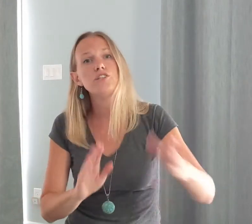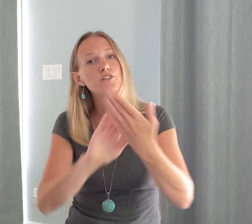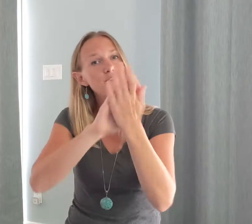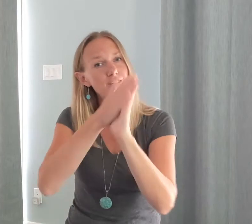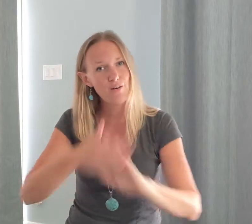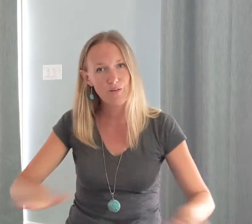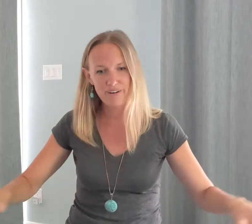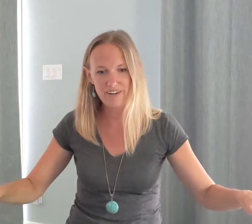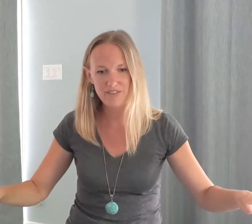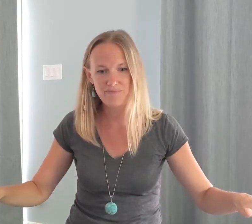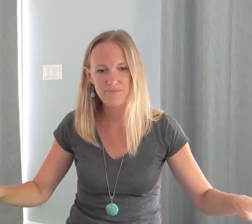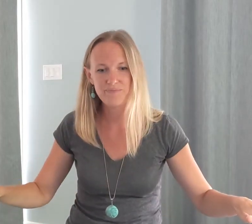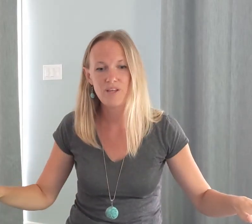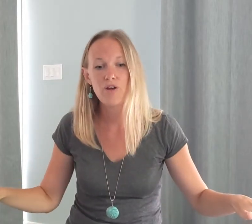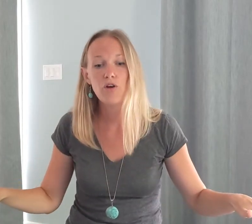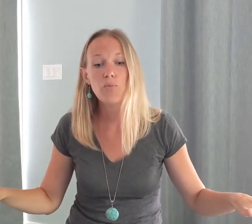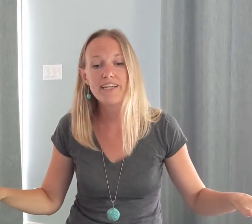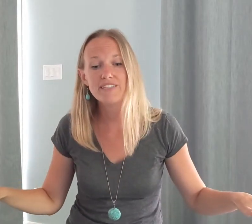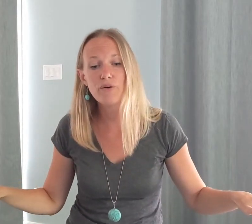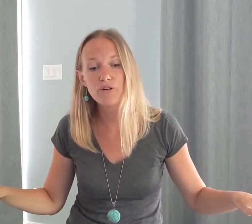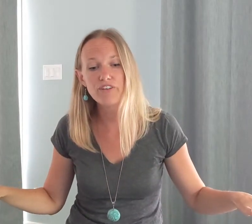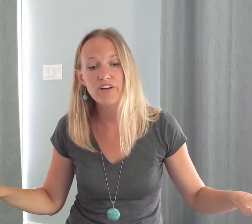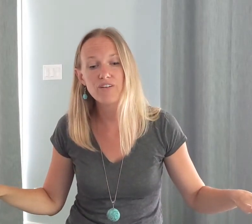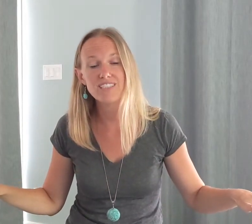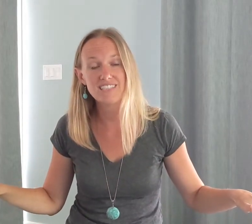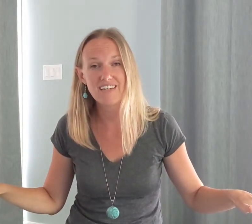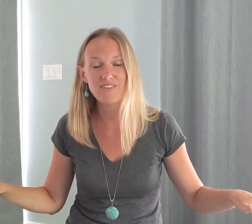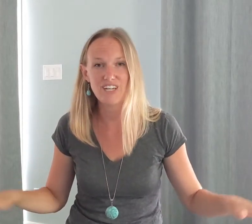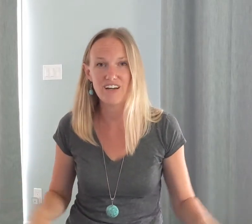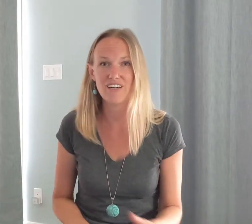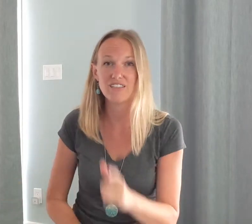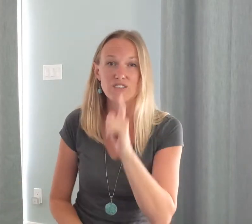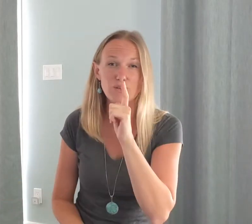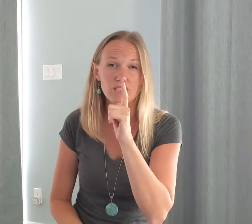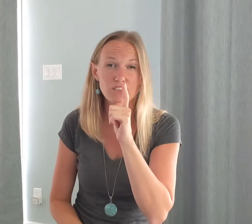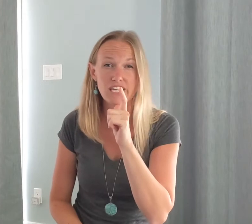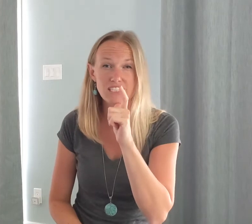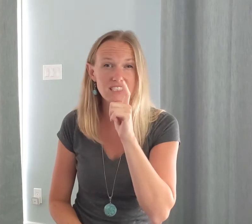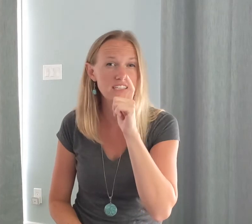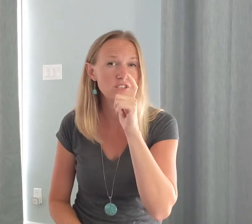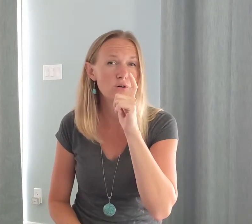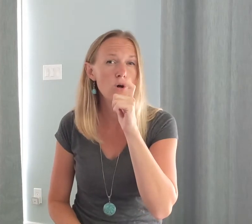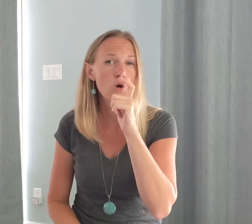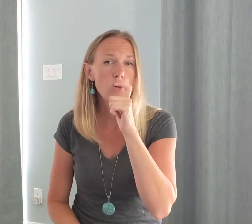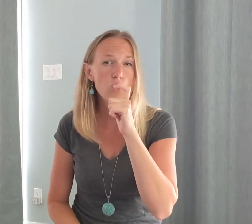into order? Who makes an orphan or son or daughter? So we're going to do changes again. So,